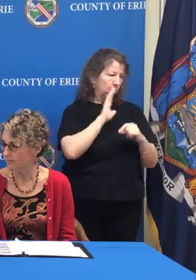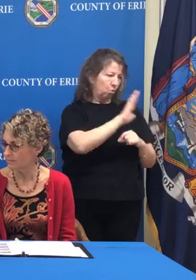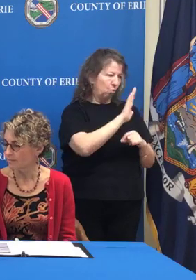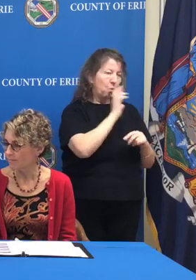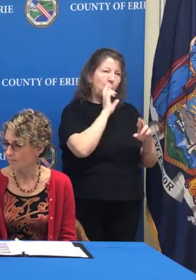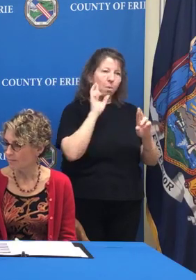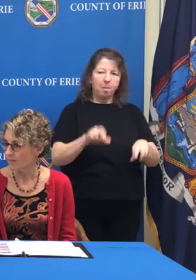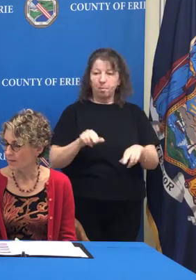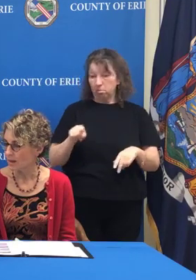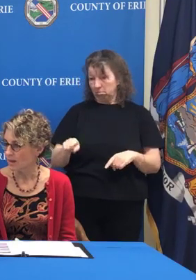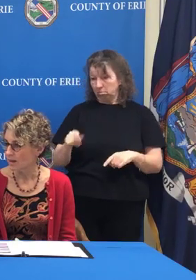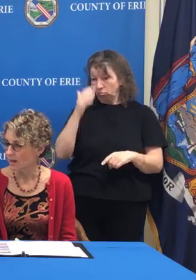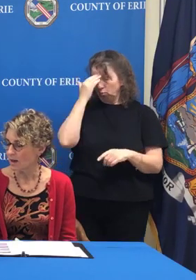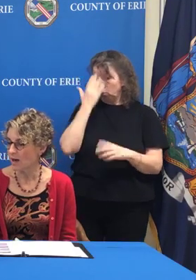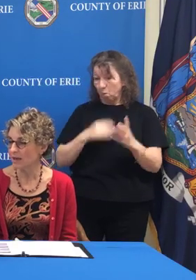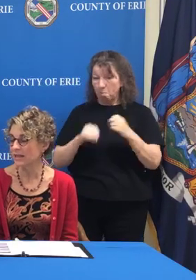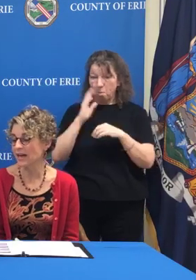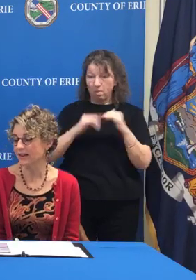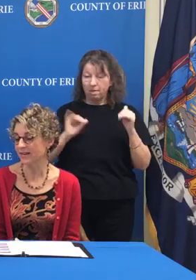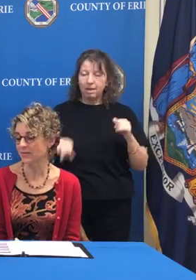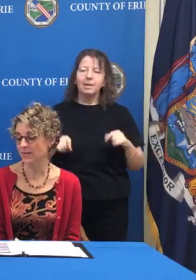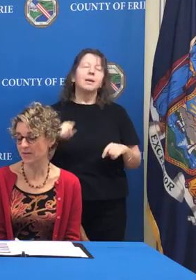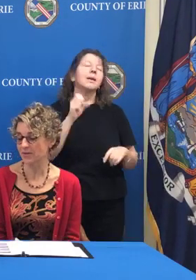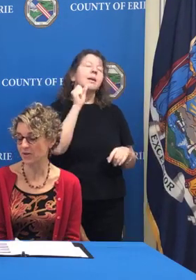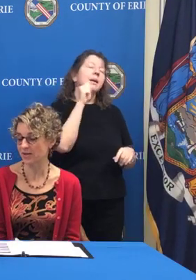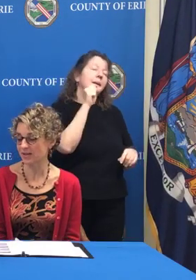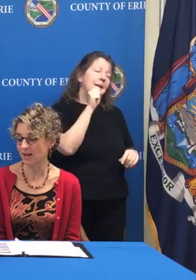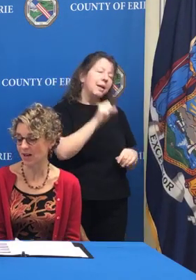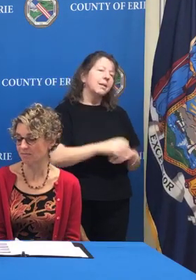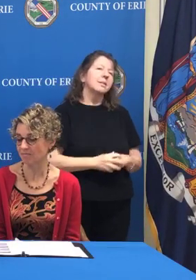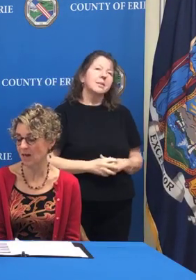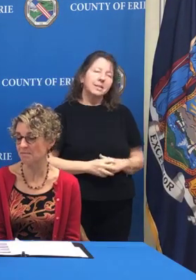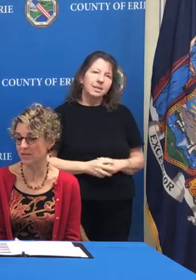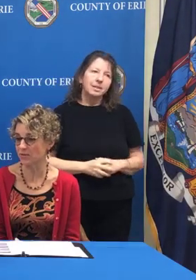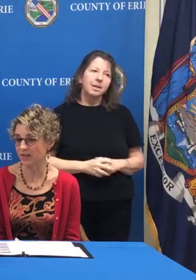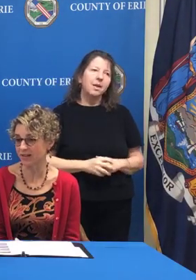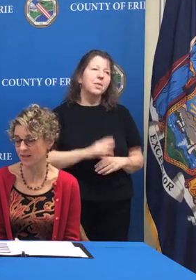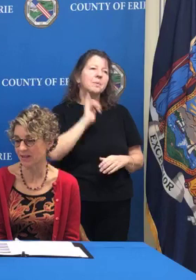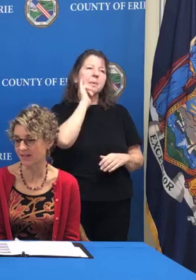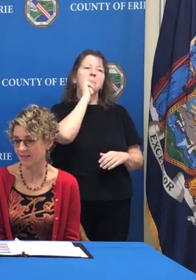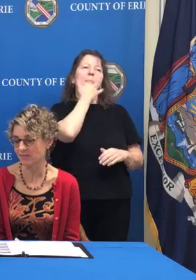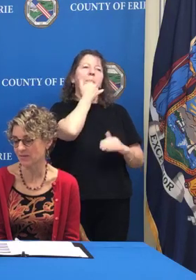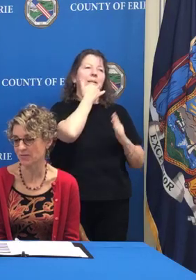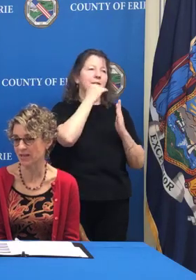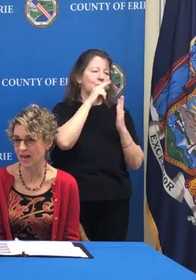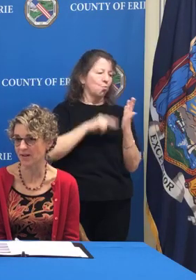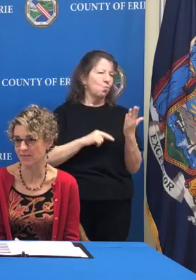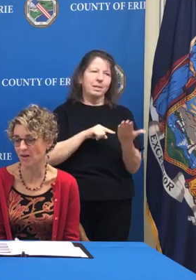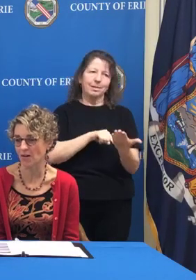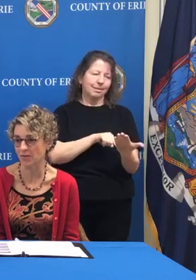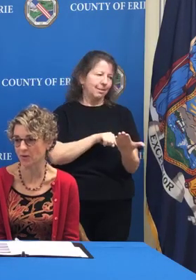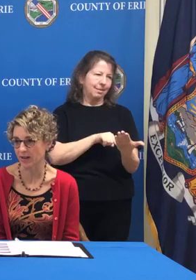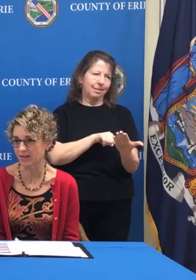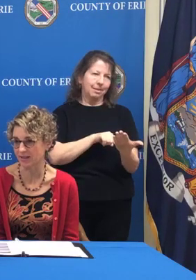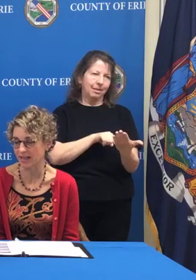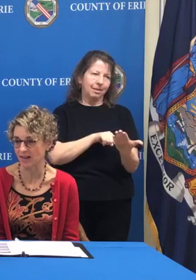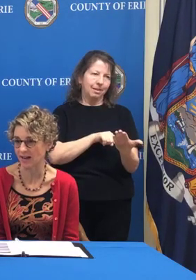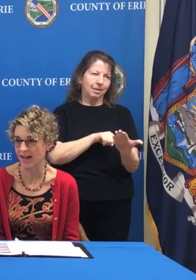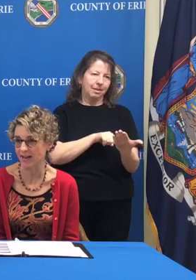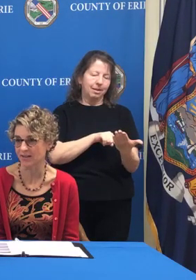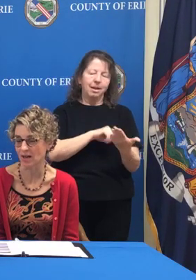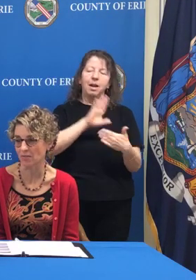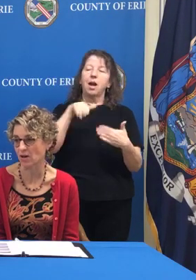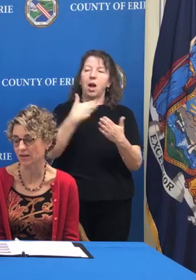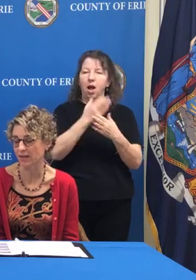doc may have more information on that. There was just a misread. I mean, that when we have all the correct